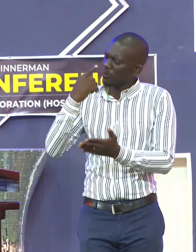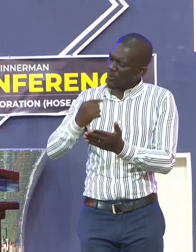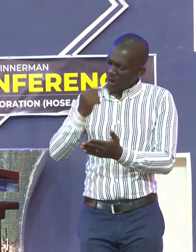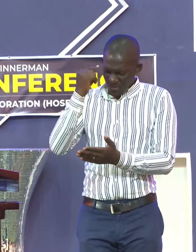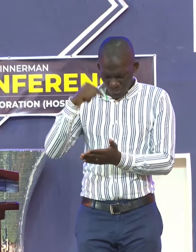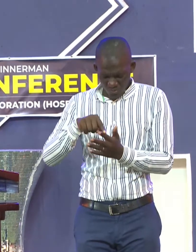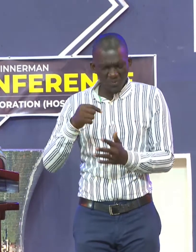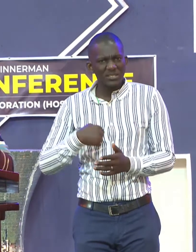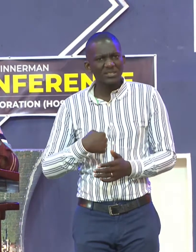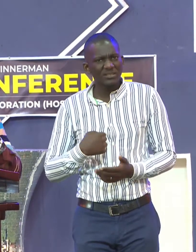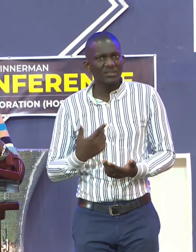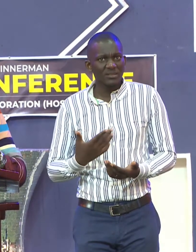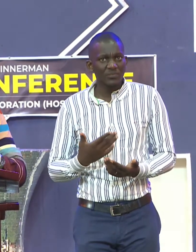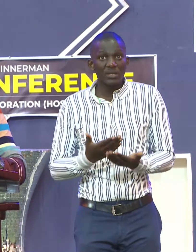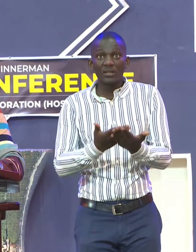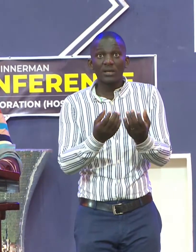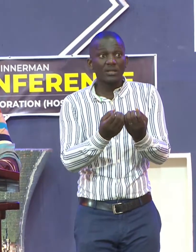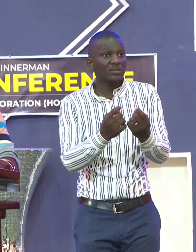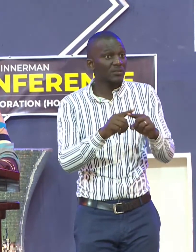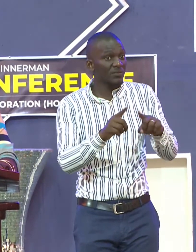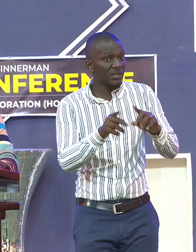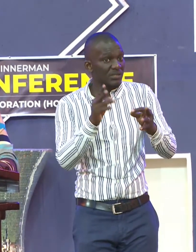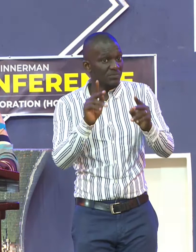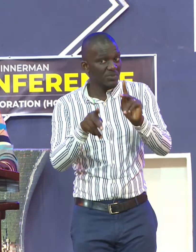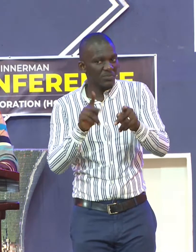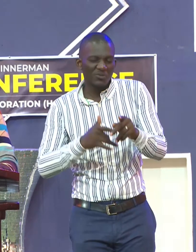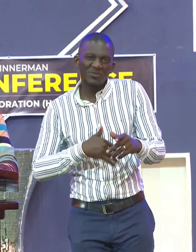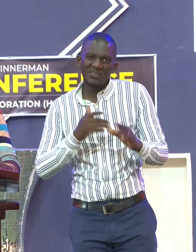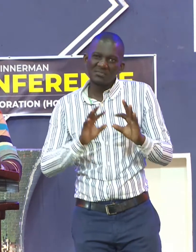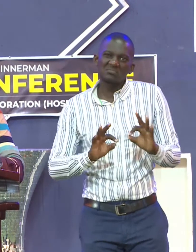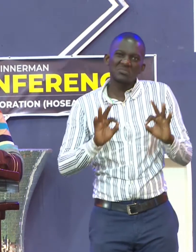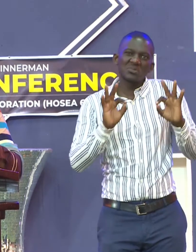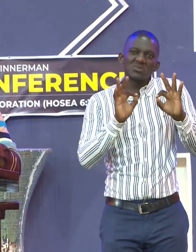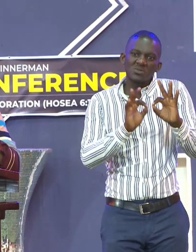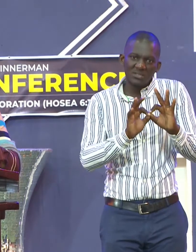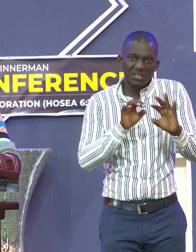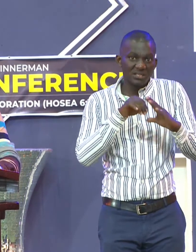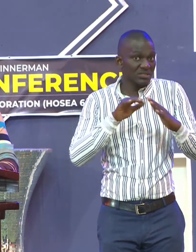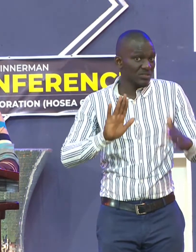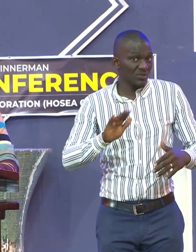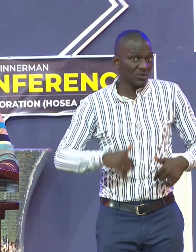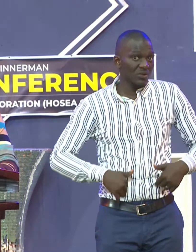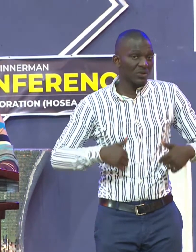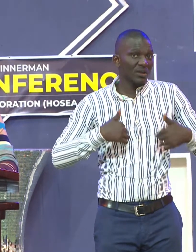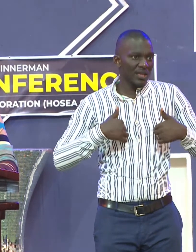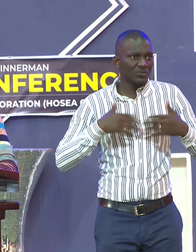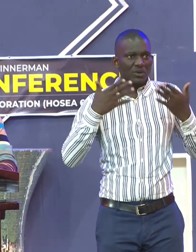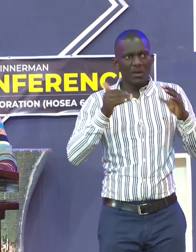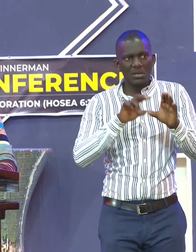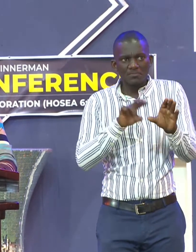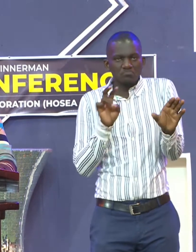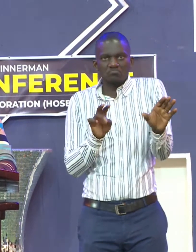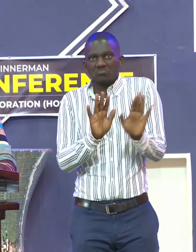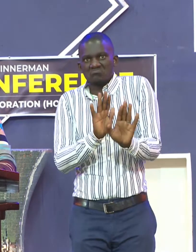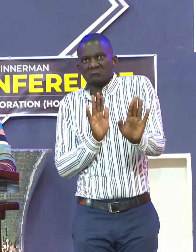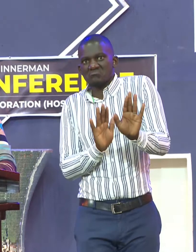you telling me? There are people who have been profiting you. They've now